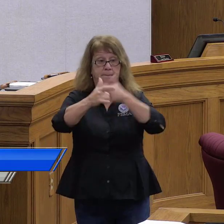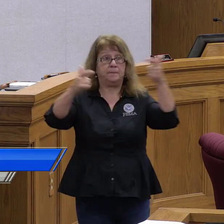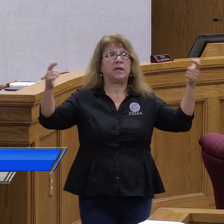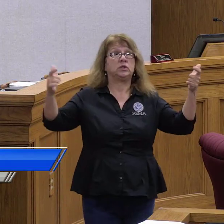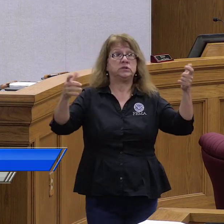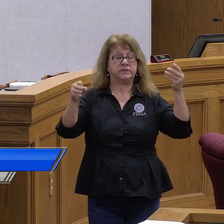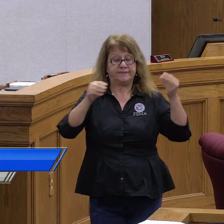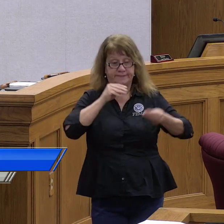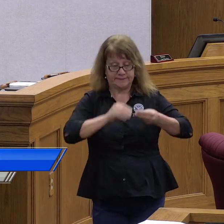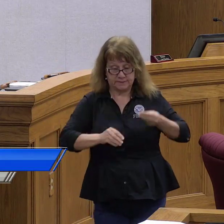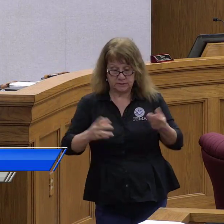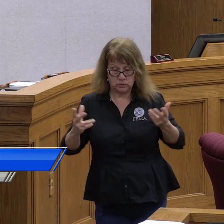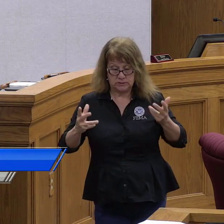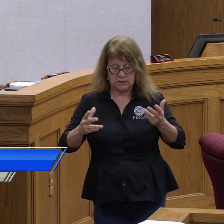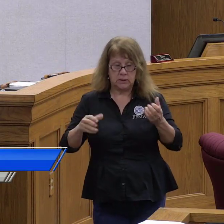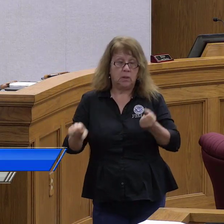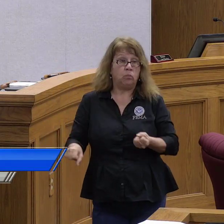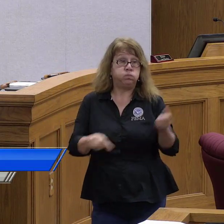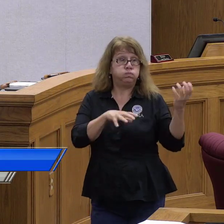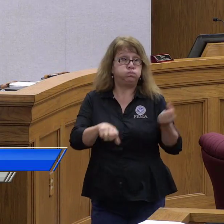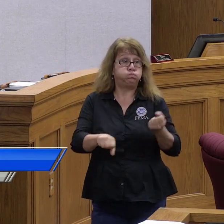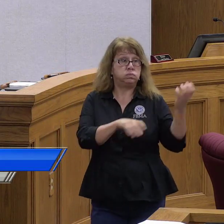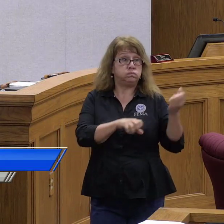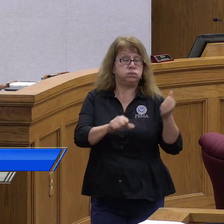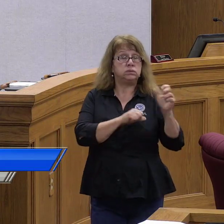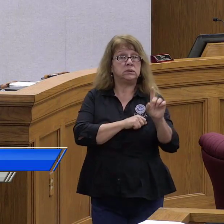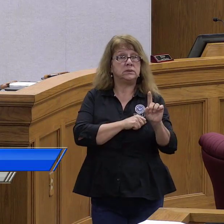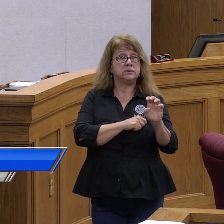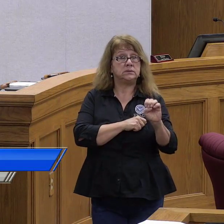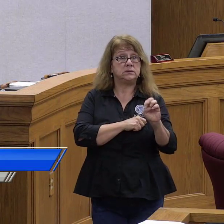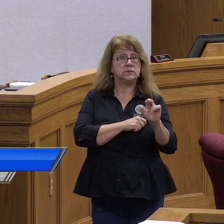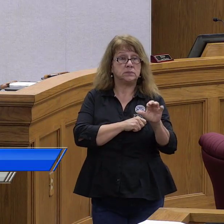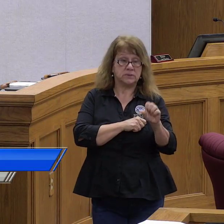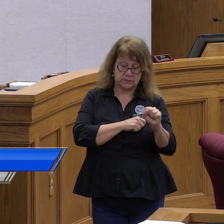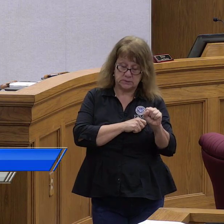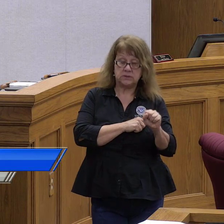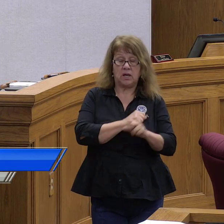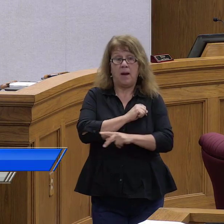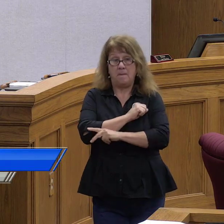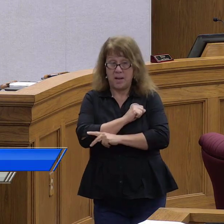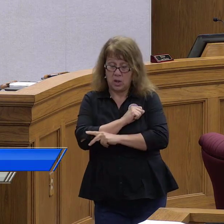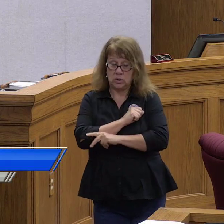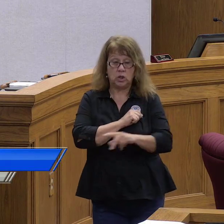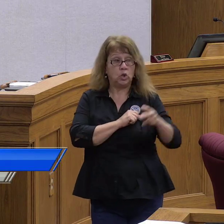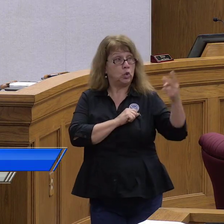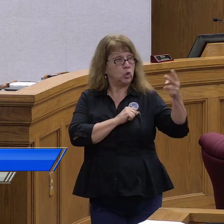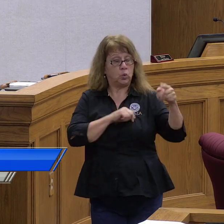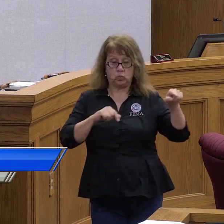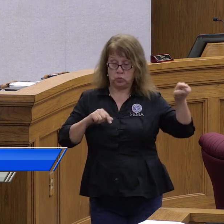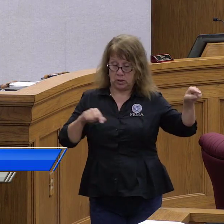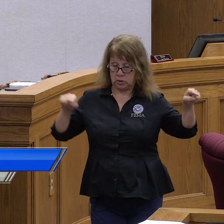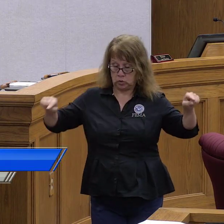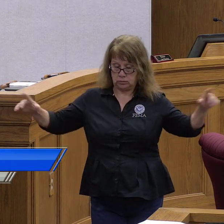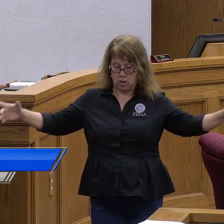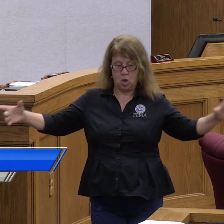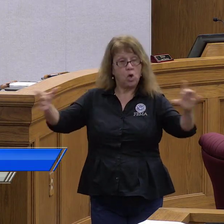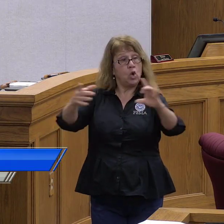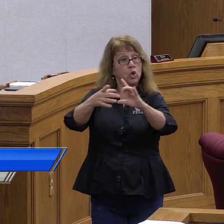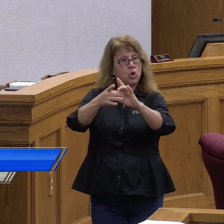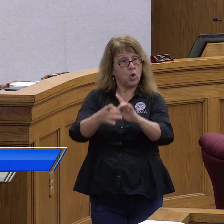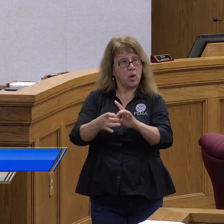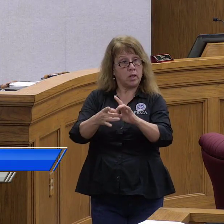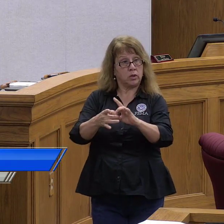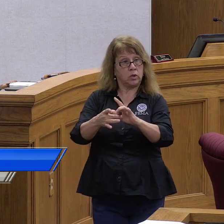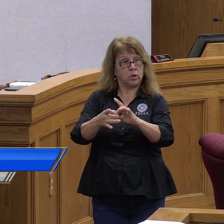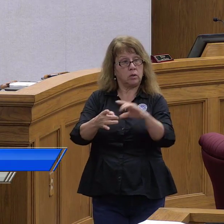moving all that debris out. So the parish with the two consolidated gravity drainage districts is joining into a program. We're